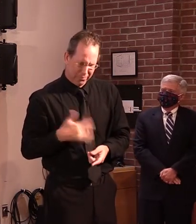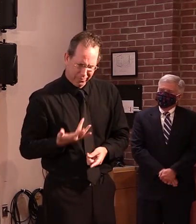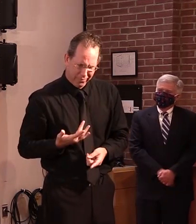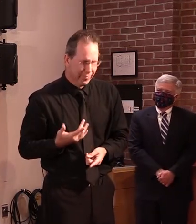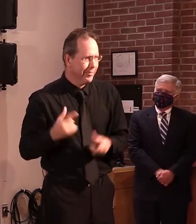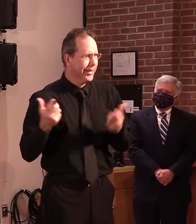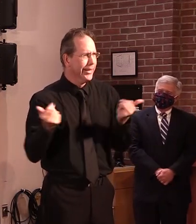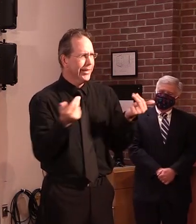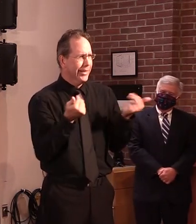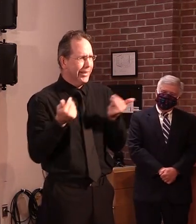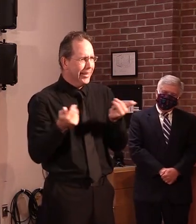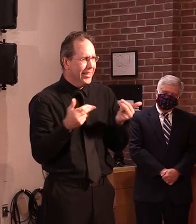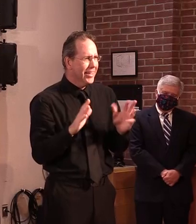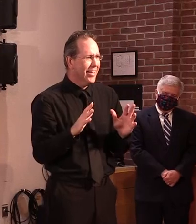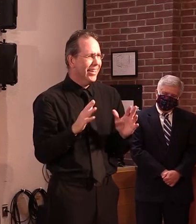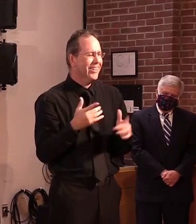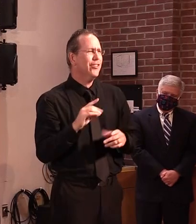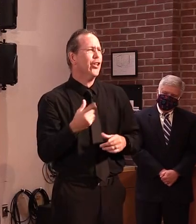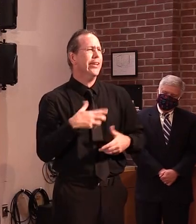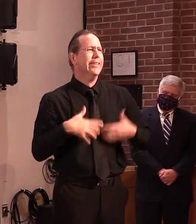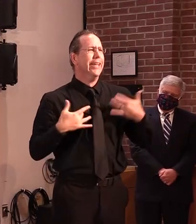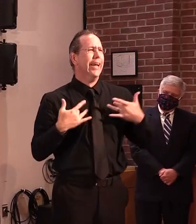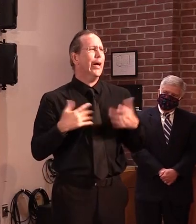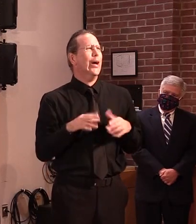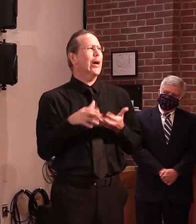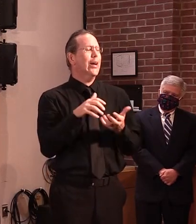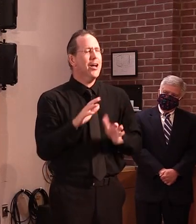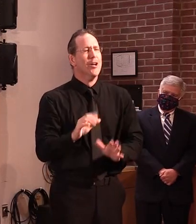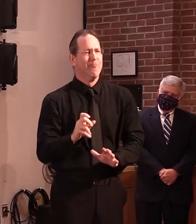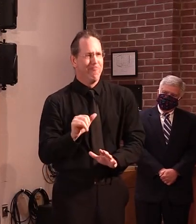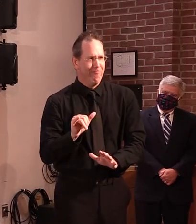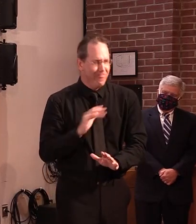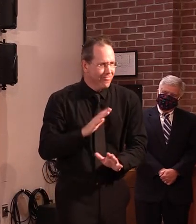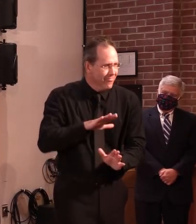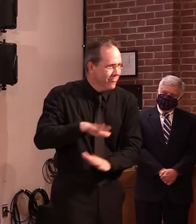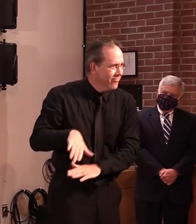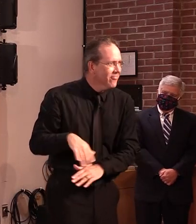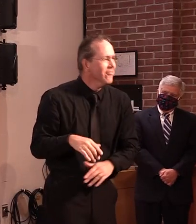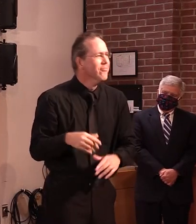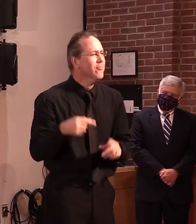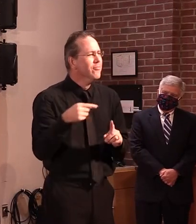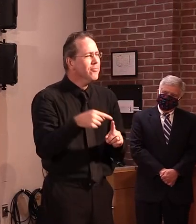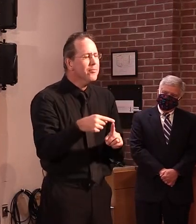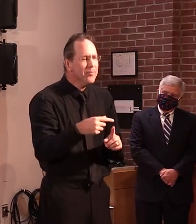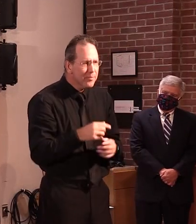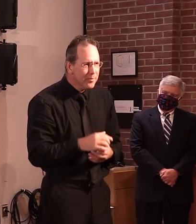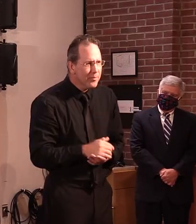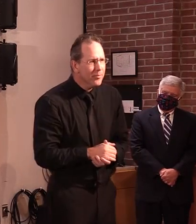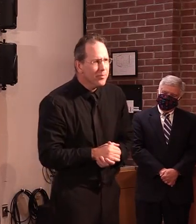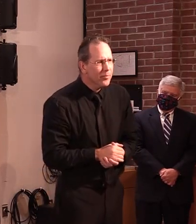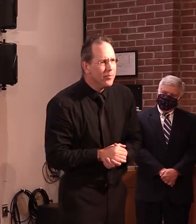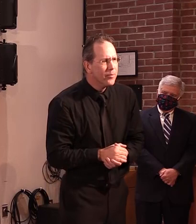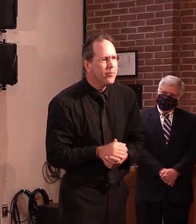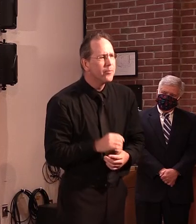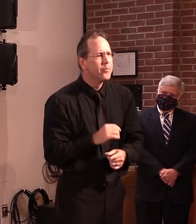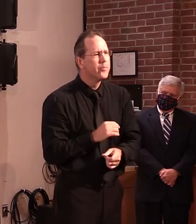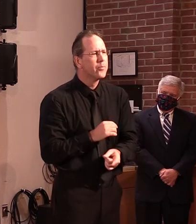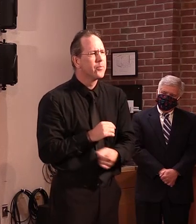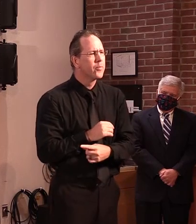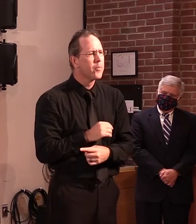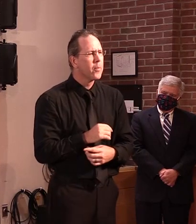And my other masking question is about state guidelines requiring masks for students in schools, but only recommending them